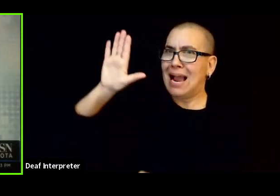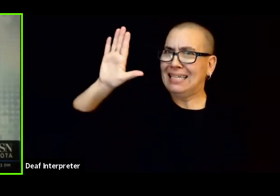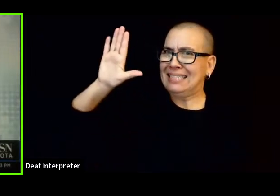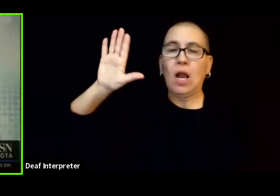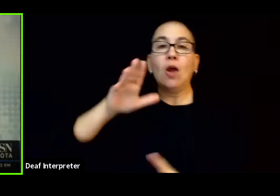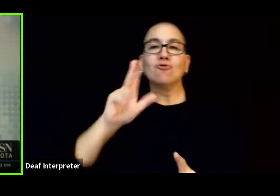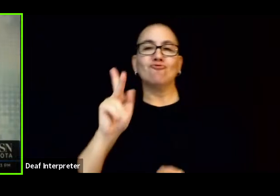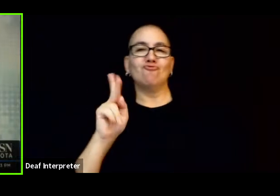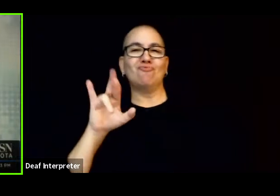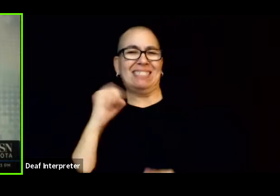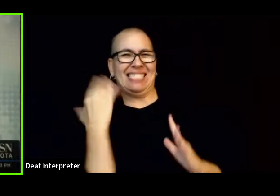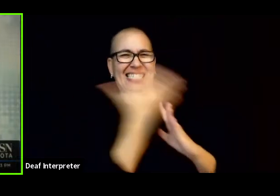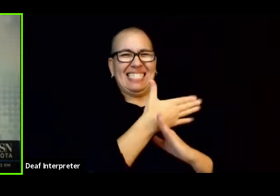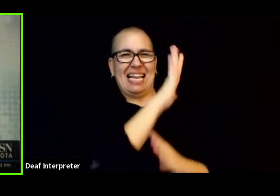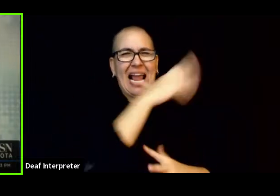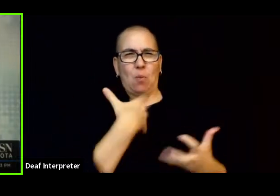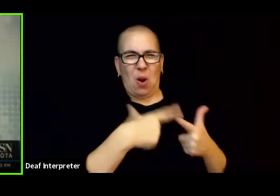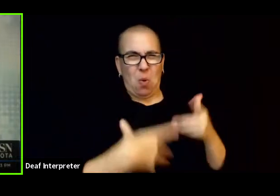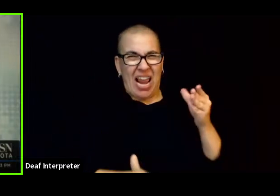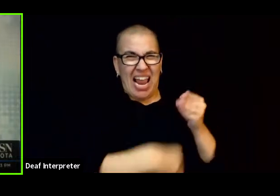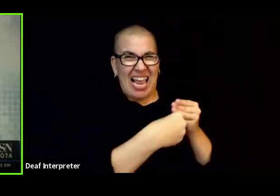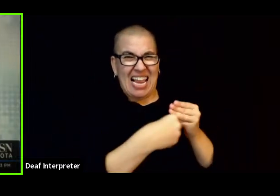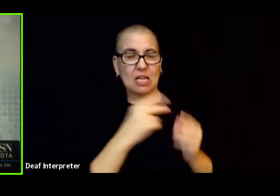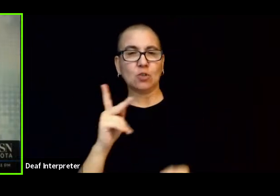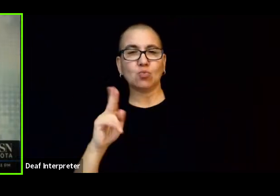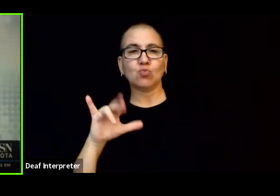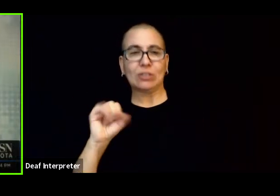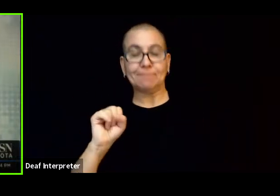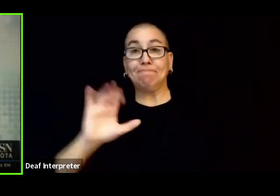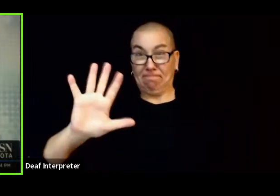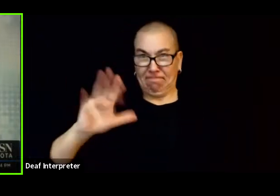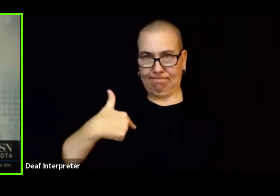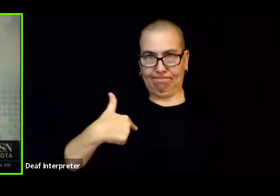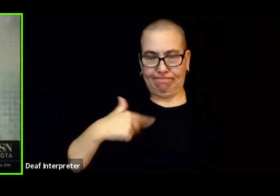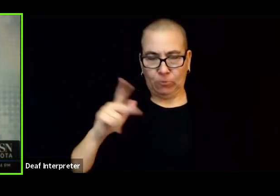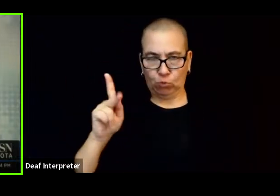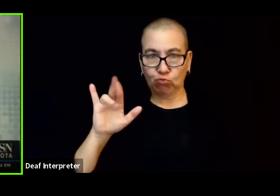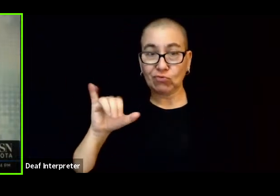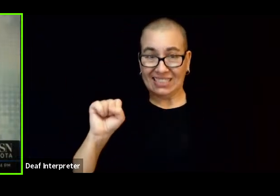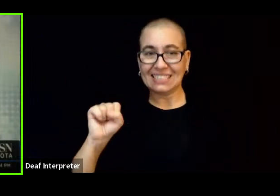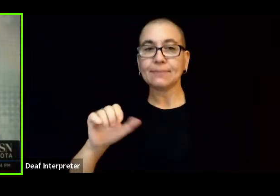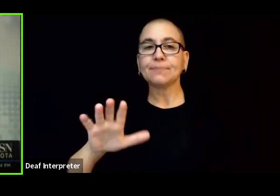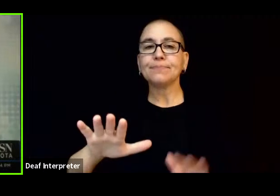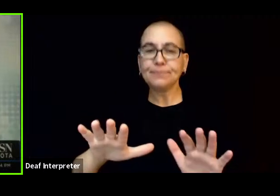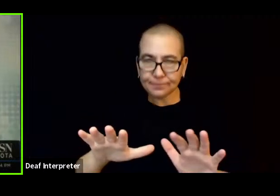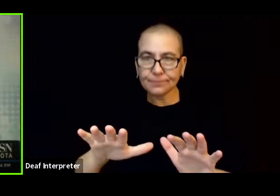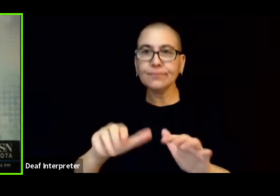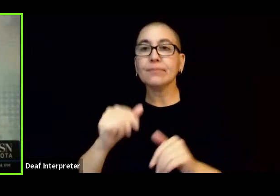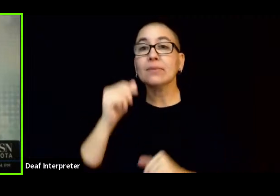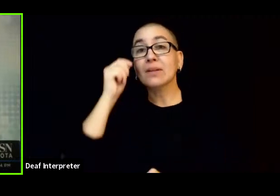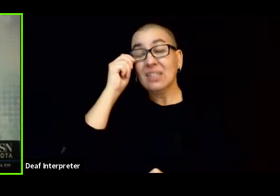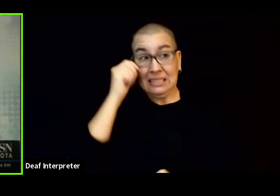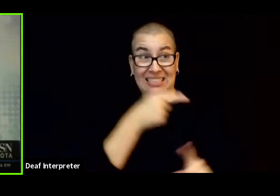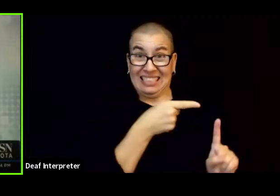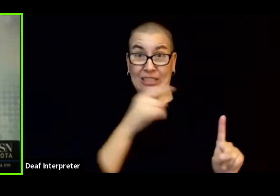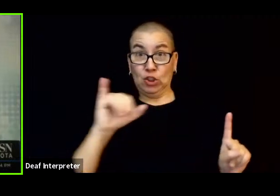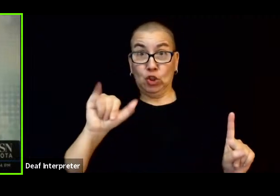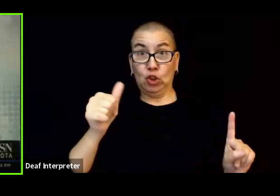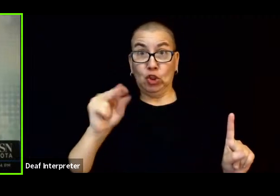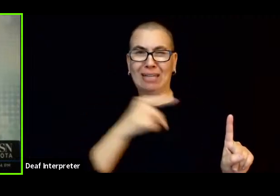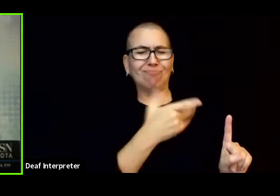to something. I think that all the things that the commissioner has described are really important. All the work